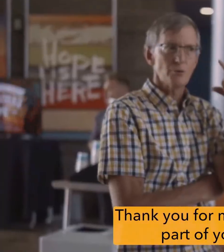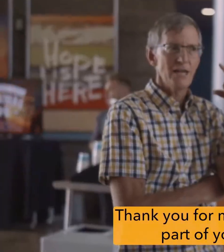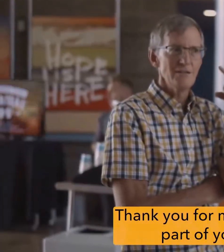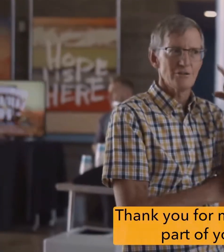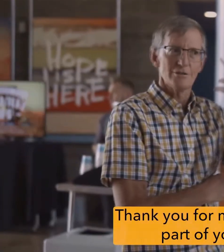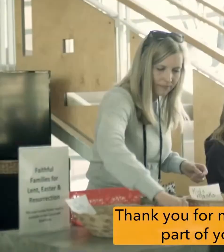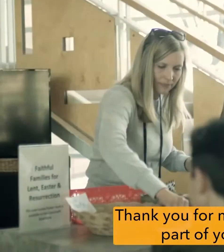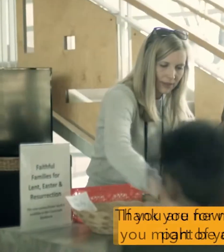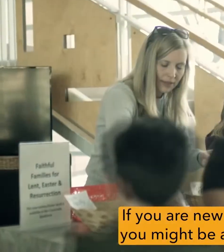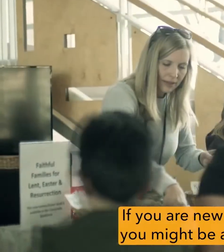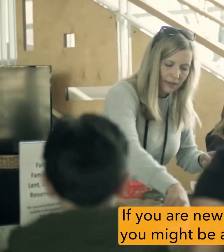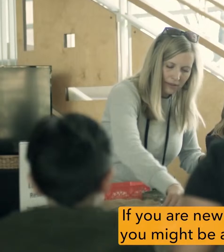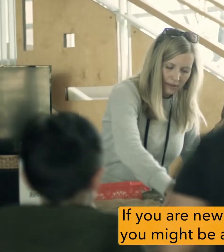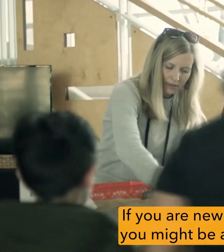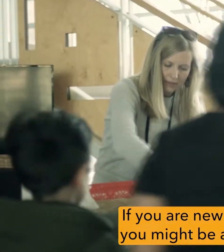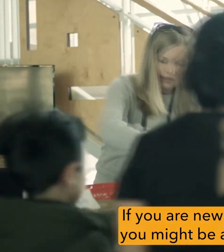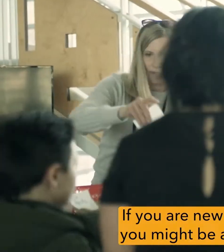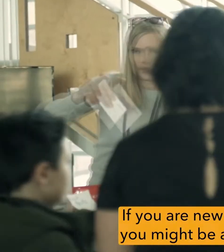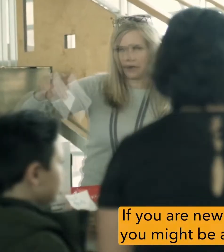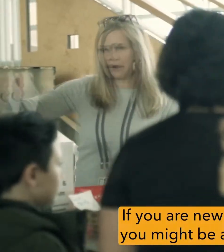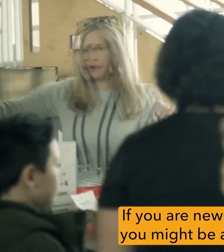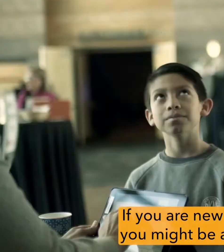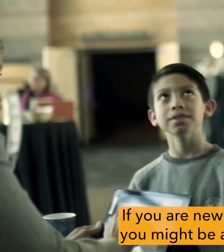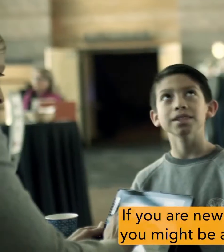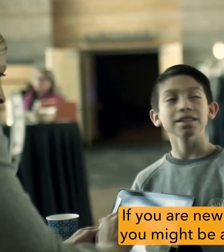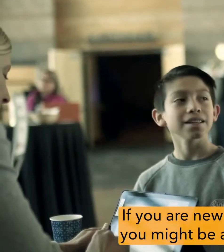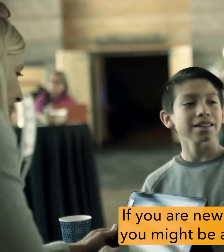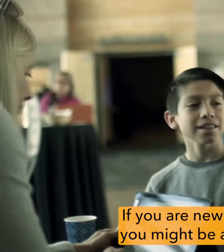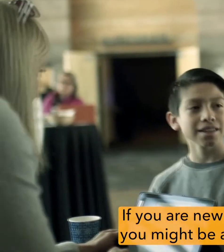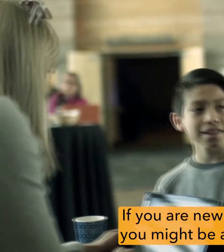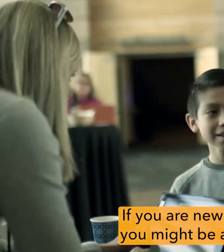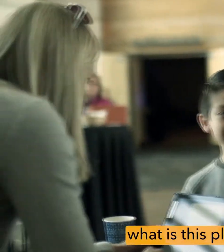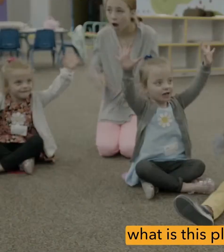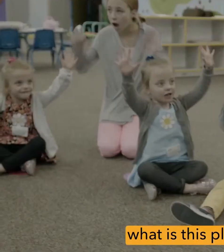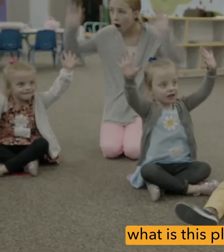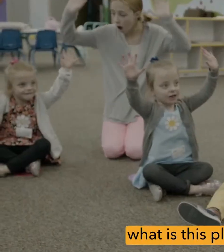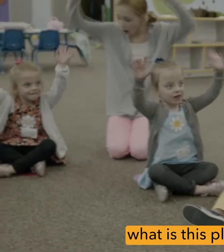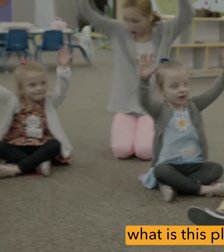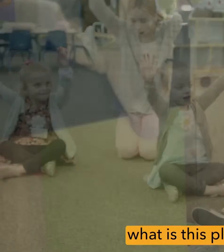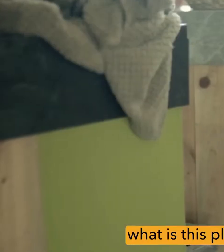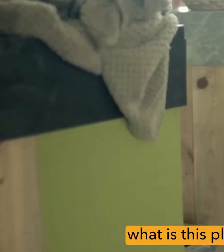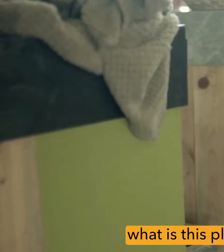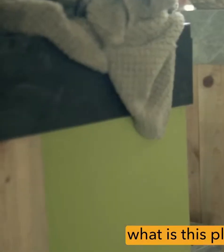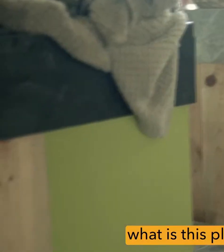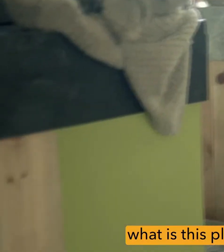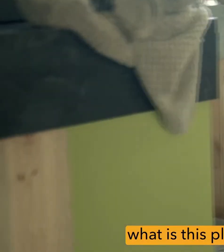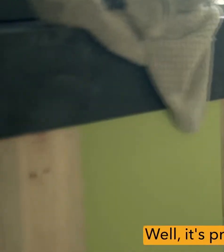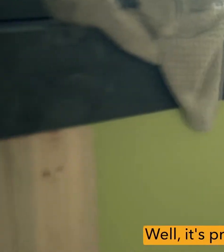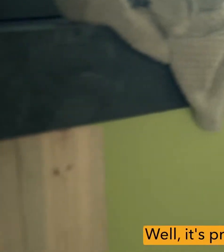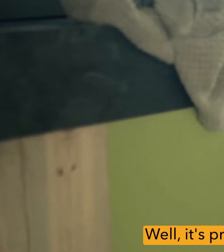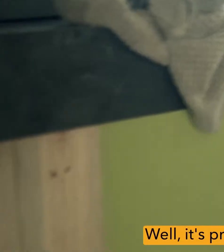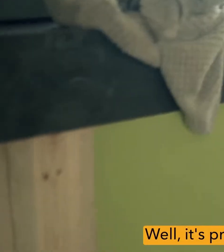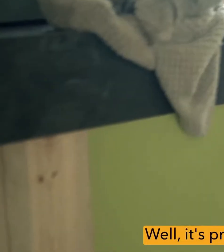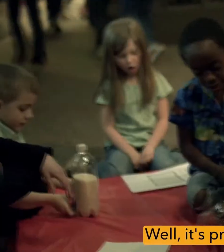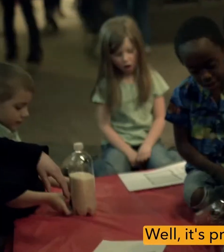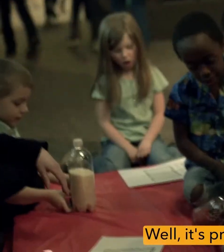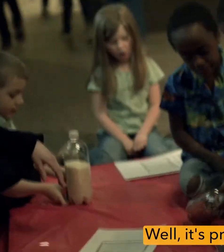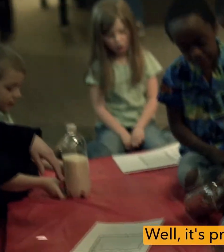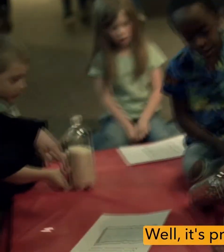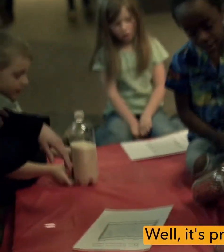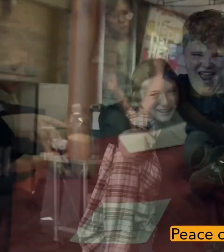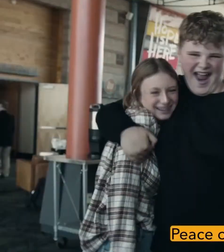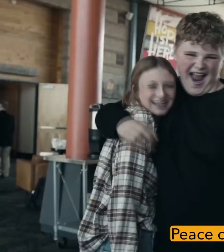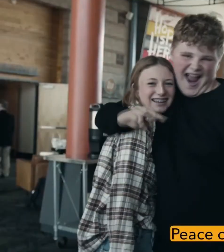week. If you're new to Crossroads, you may be asking yourself, what is this place all about? Well, it's pretty